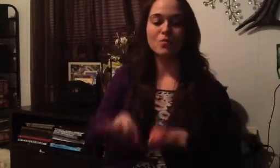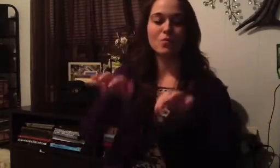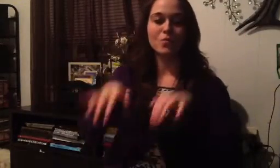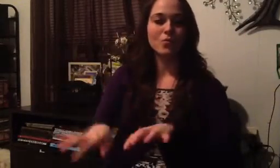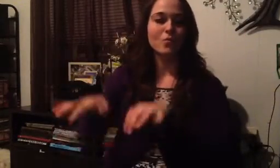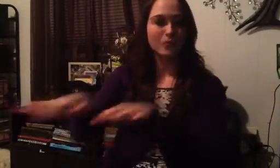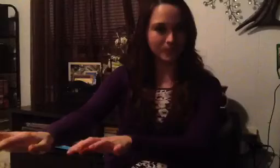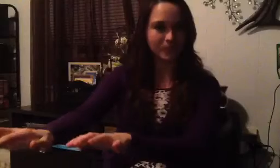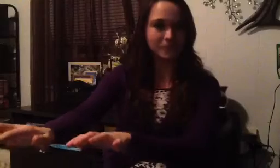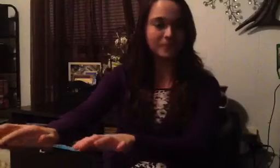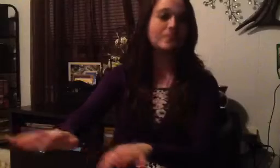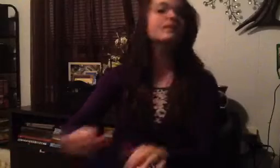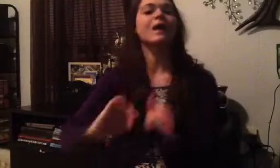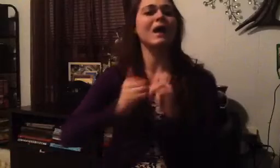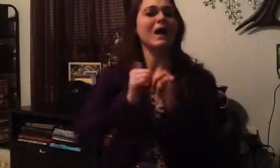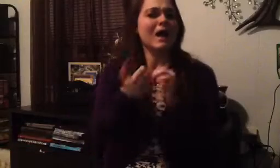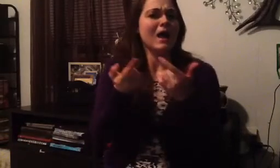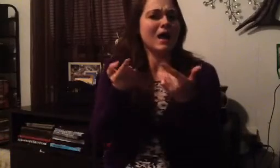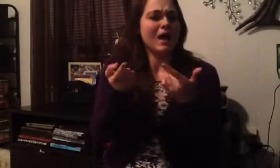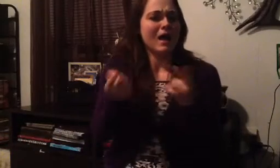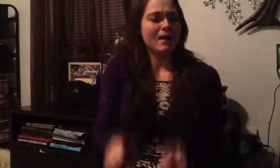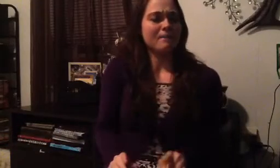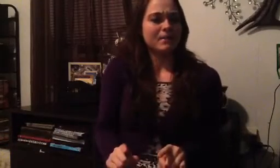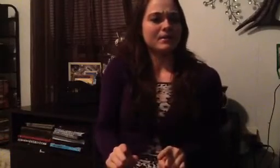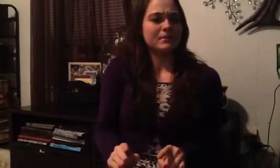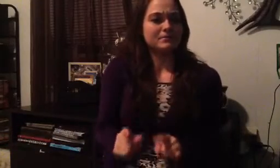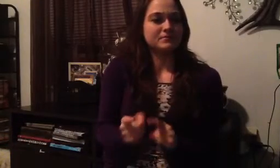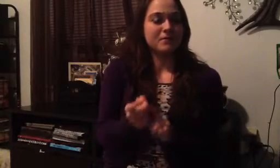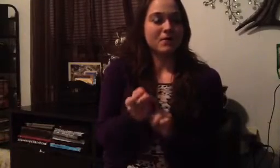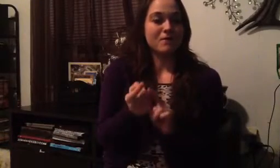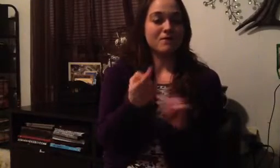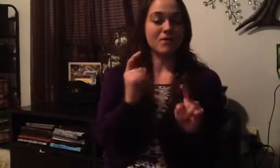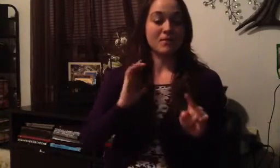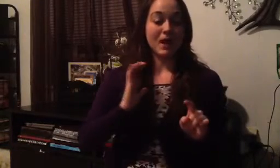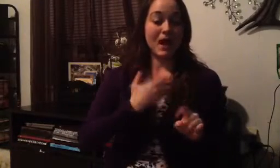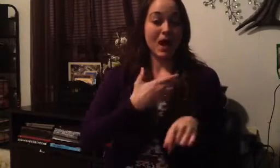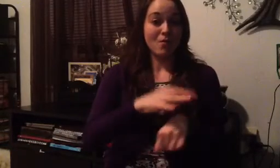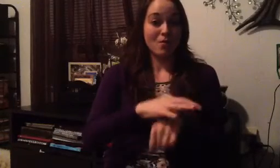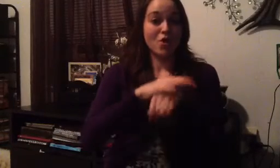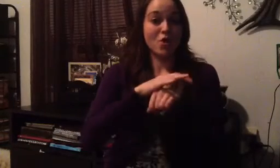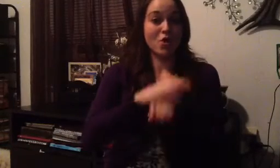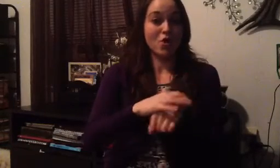The fuel for this journey will be provided by our planet's prime energy source, the sun.